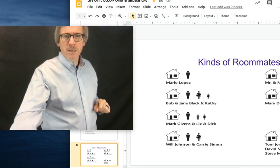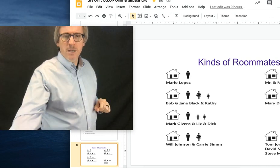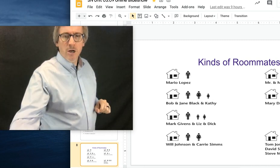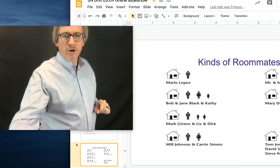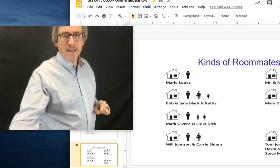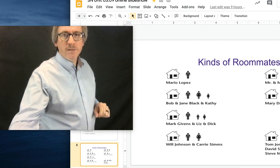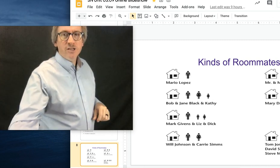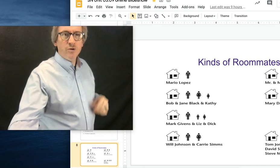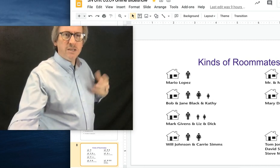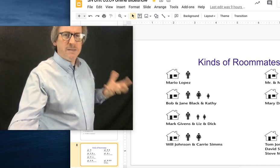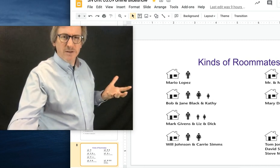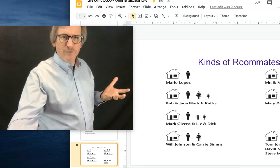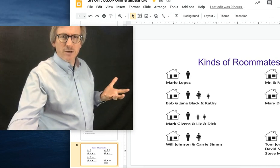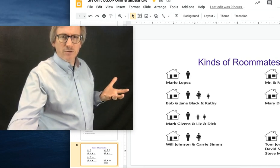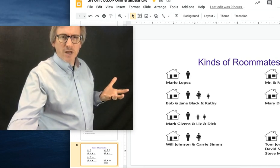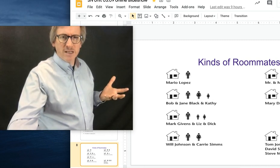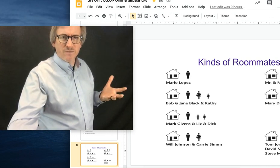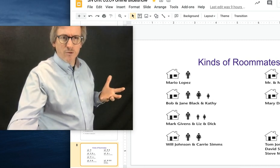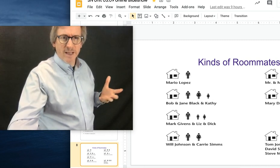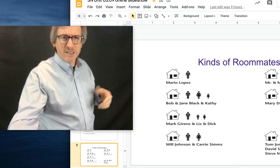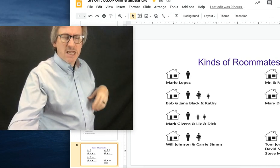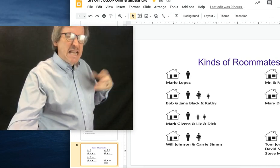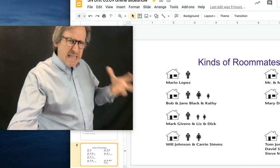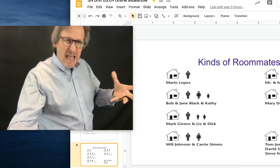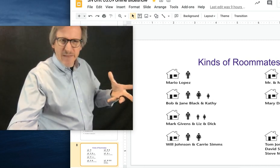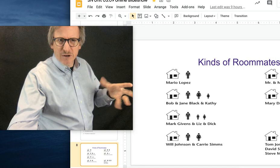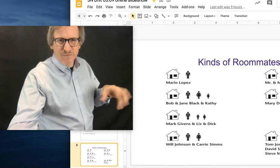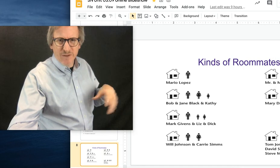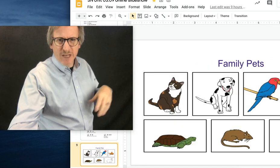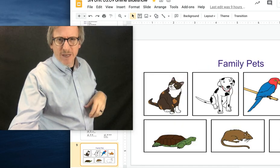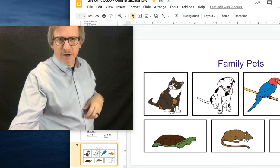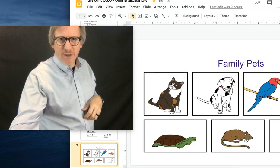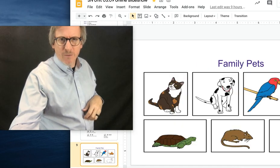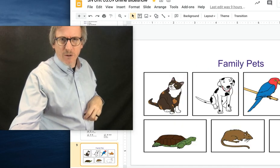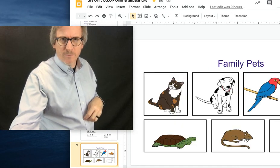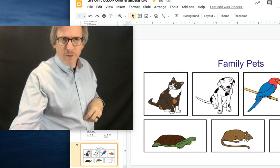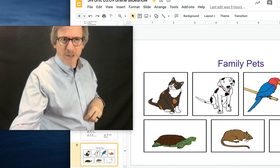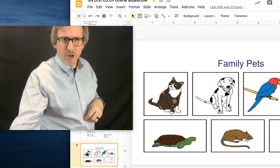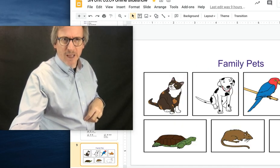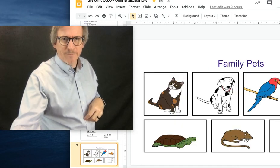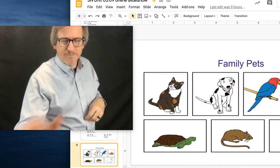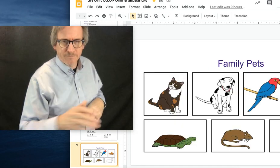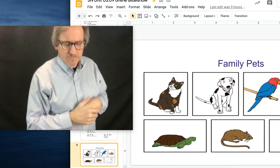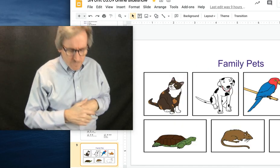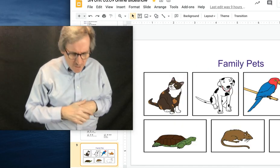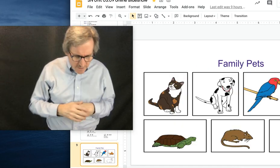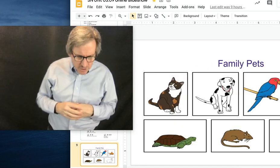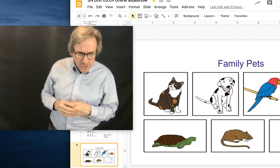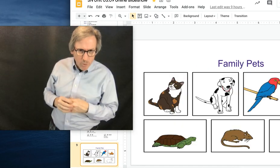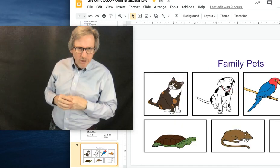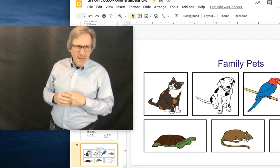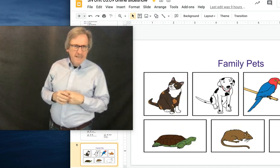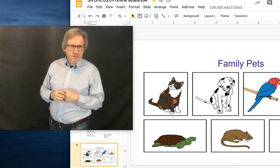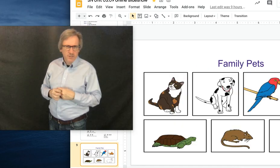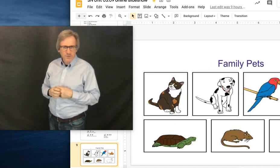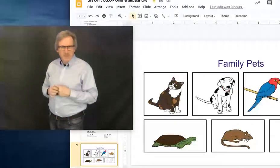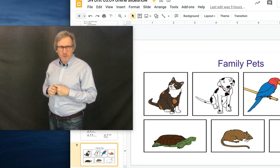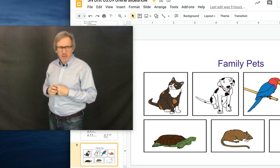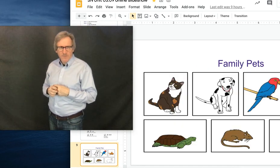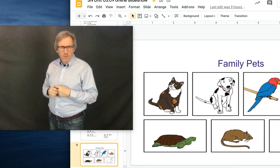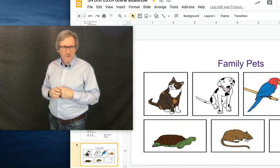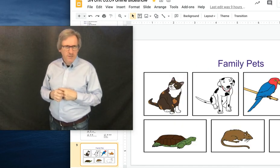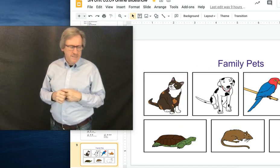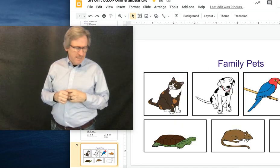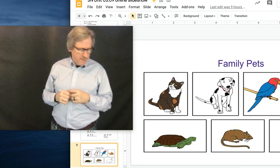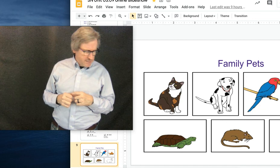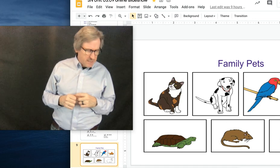up. Okay, so some different kinds of roommates. And there's video in here that we can look at that shows more. I do need to put a